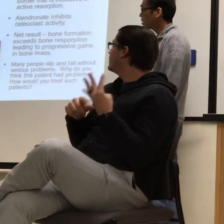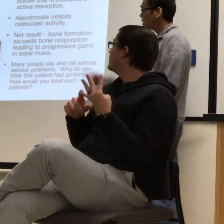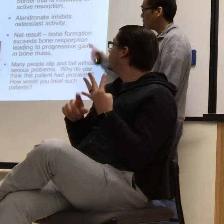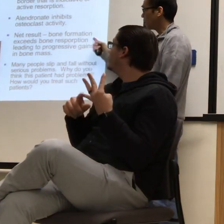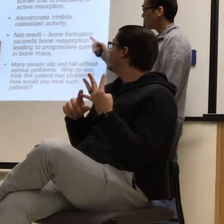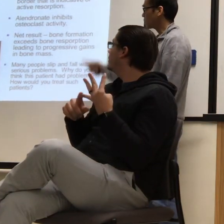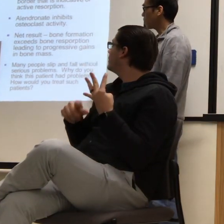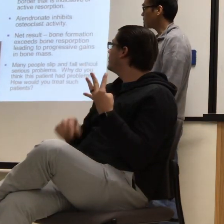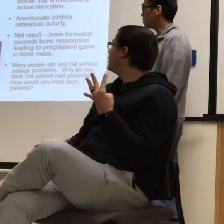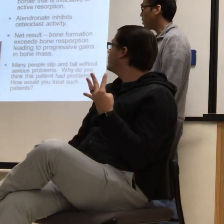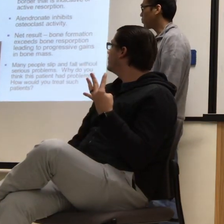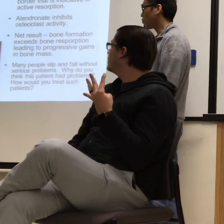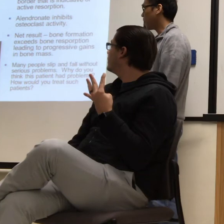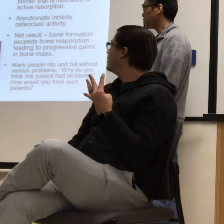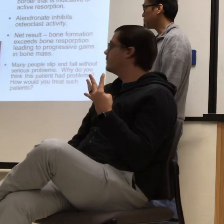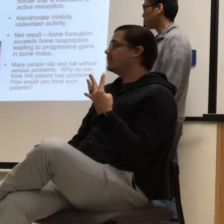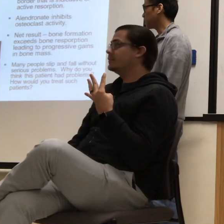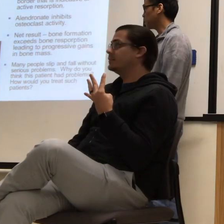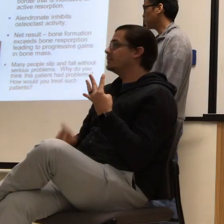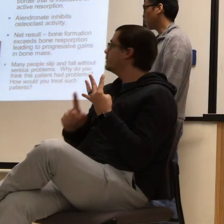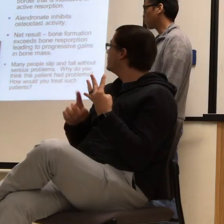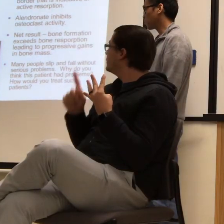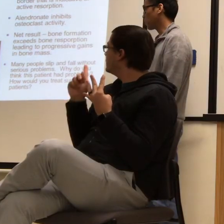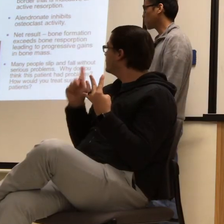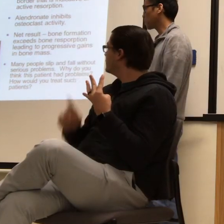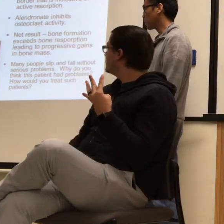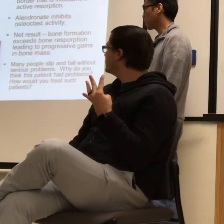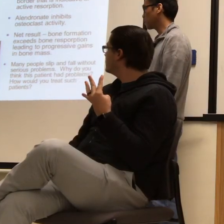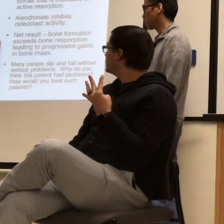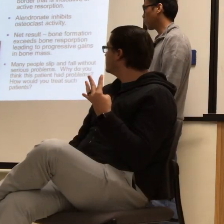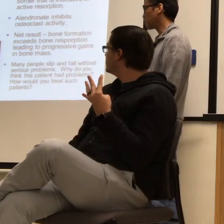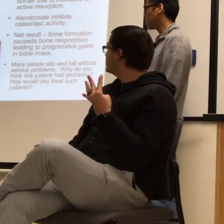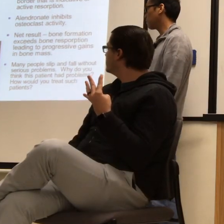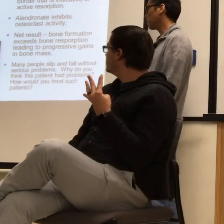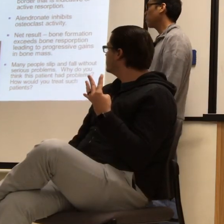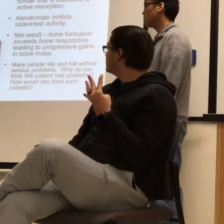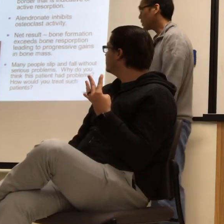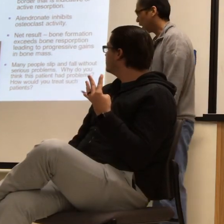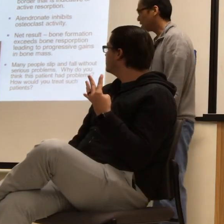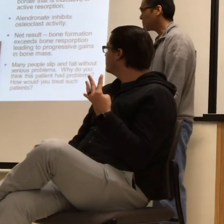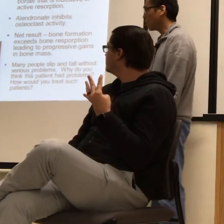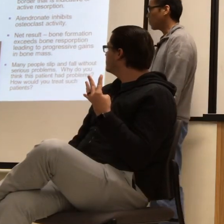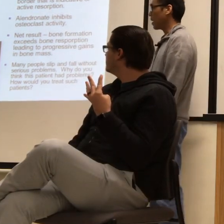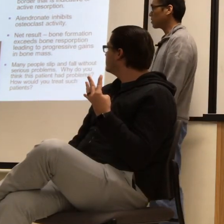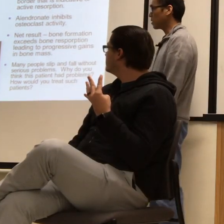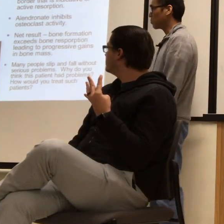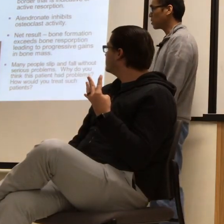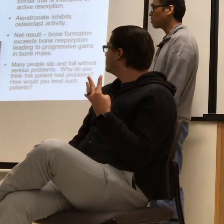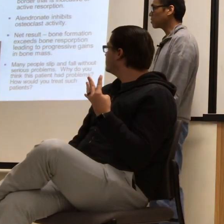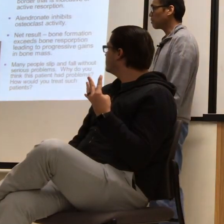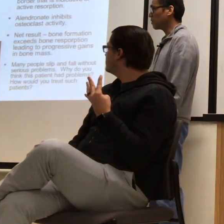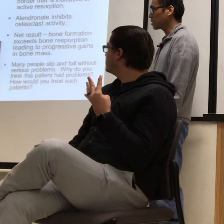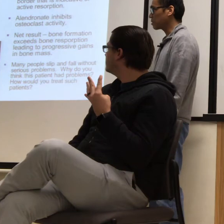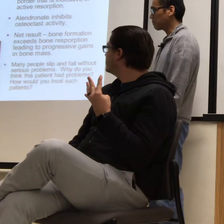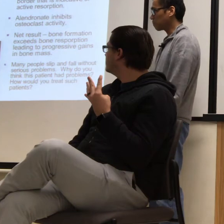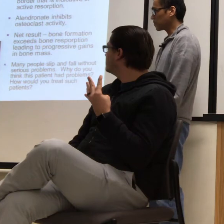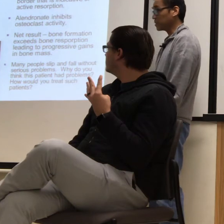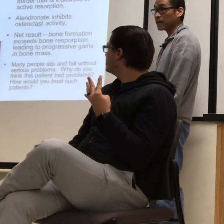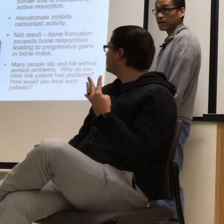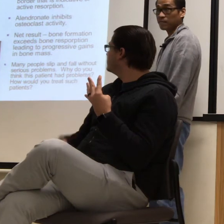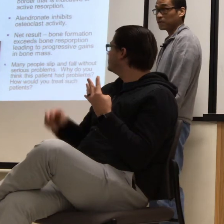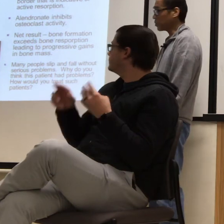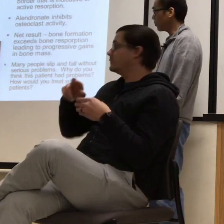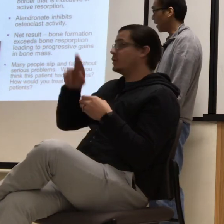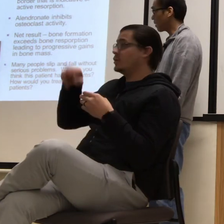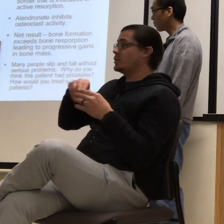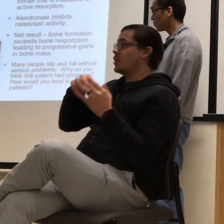works. The net result is bone formation exceeds bone resorption, leading to progressive gains in bone mass. And the results of the